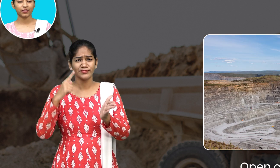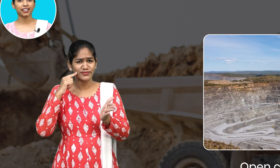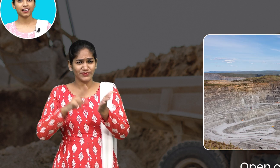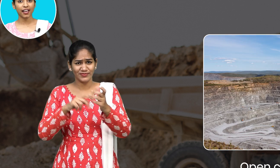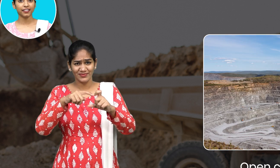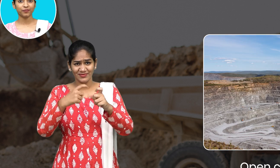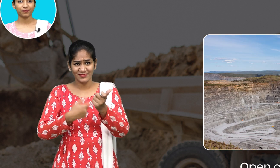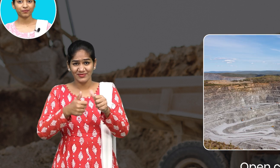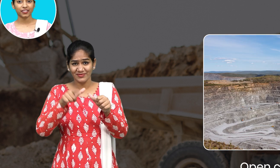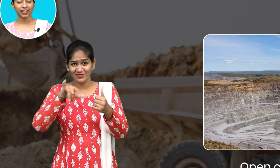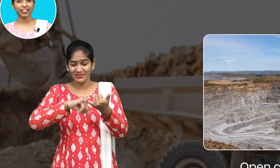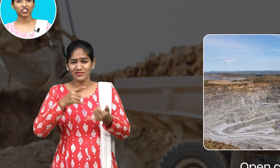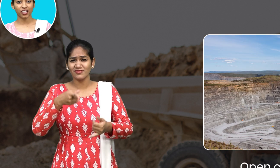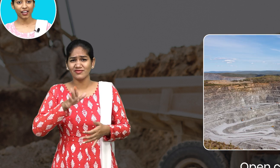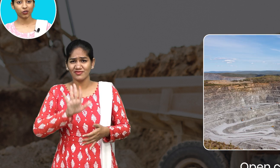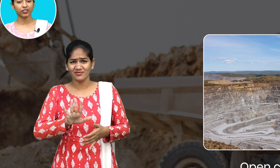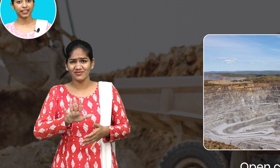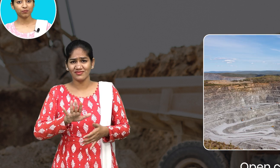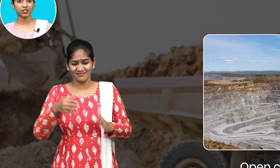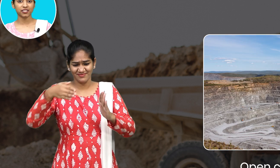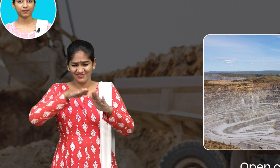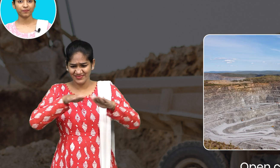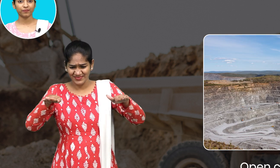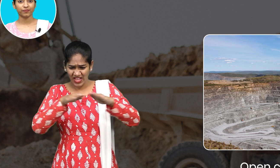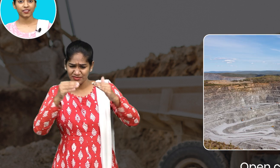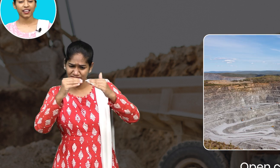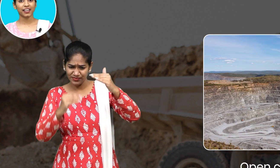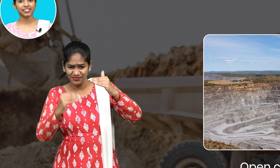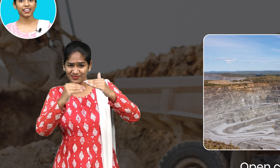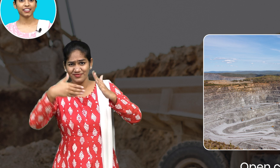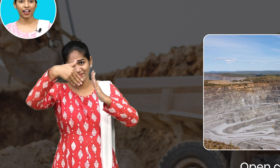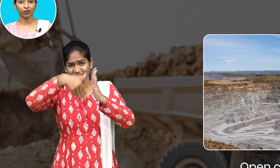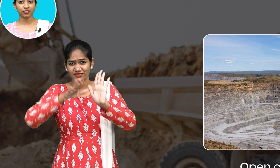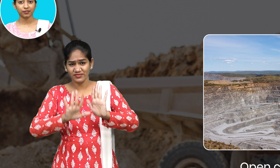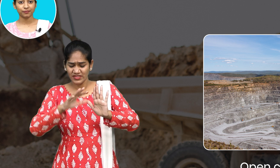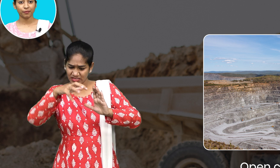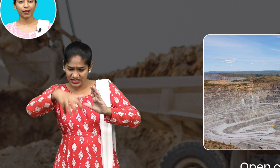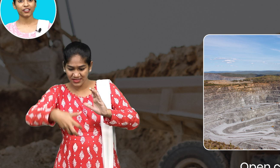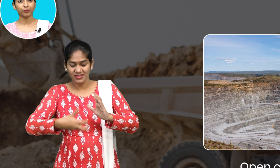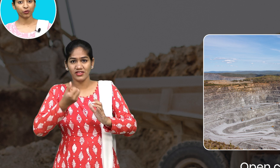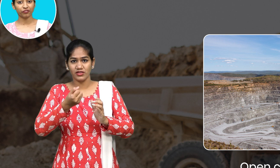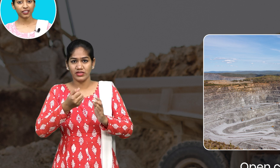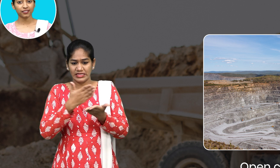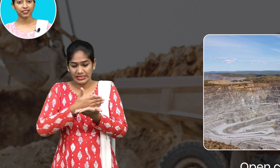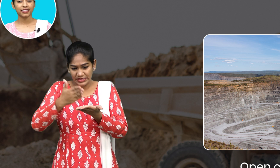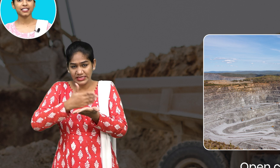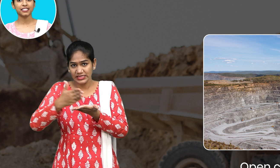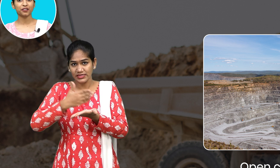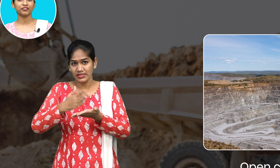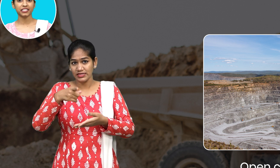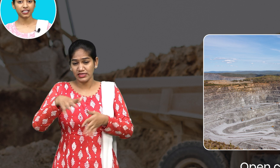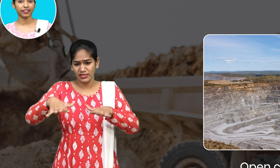Minerals that lie at shallow depths are taken out by removing